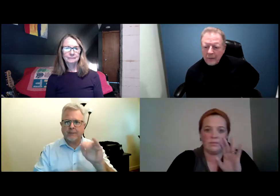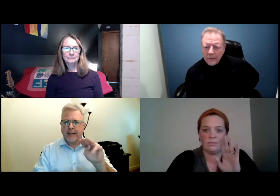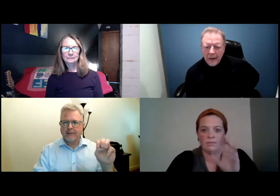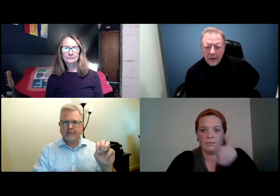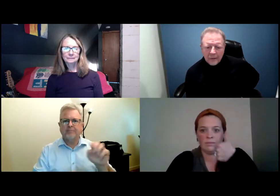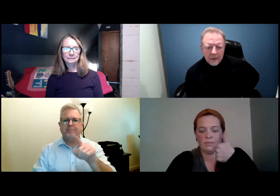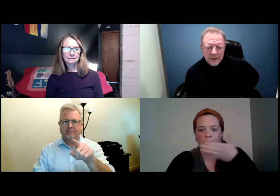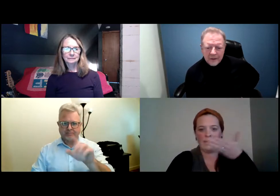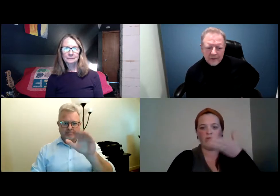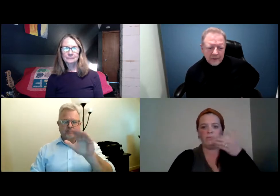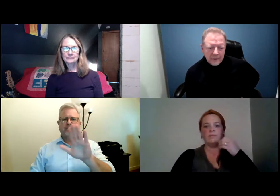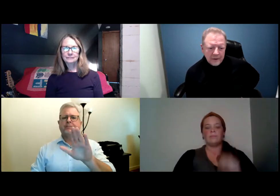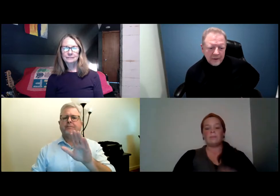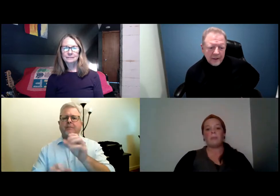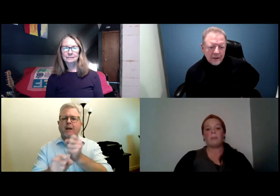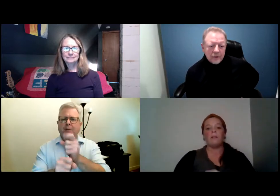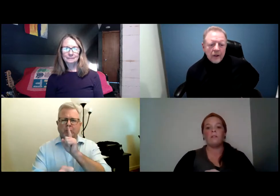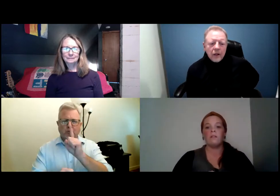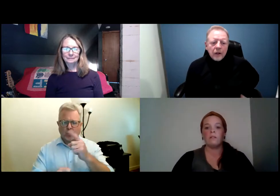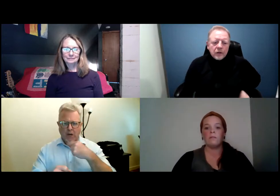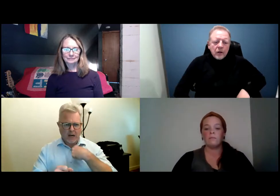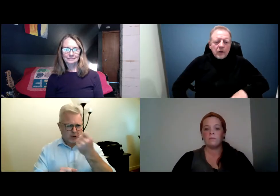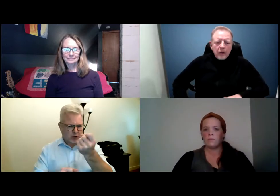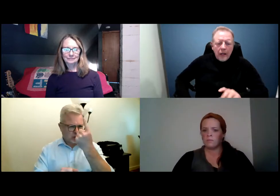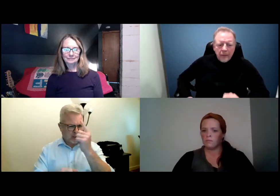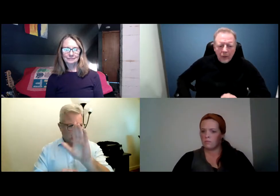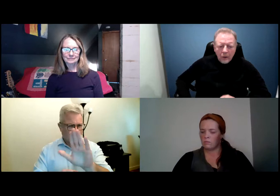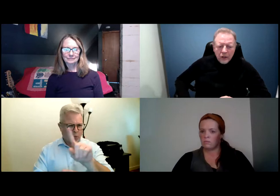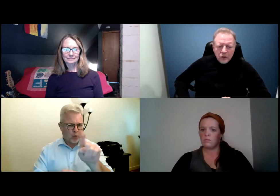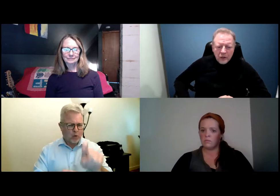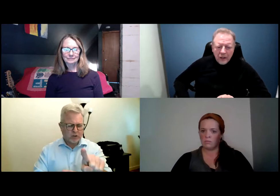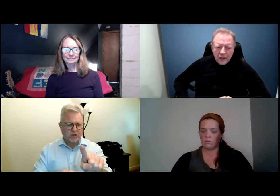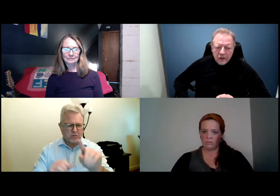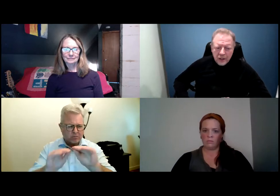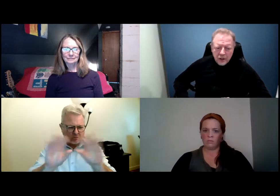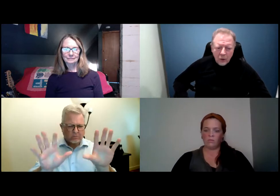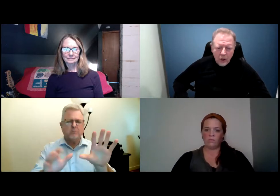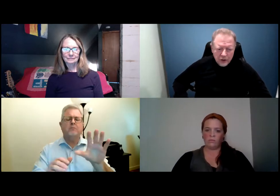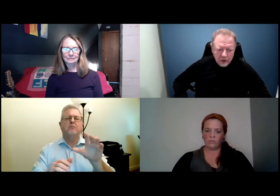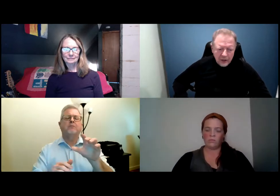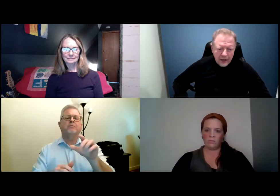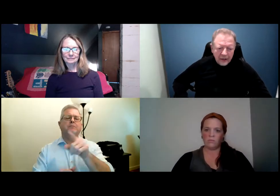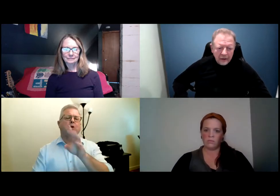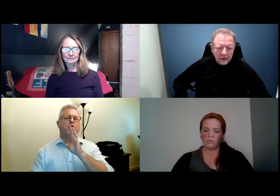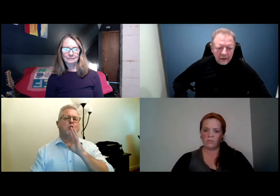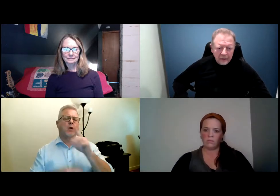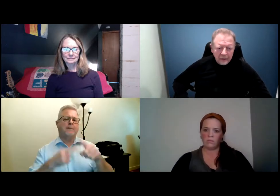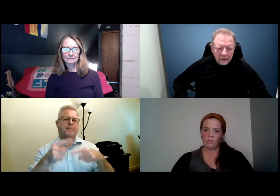mind coming back on, please? Thank you. So, Amy, I want to make sure that I understand your question,